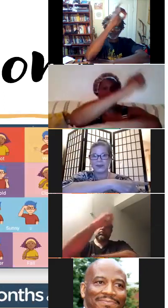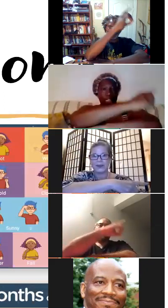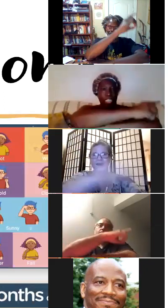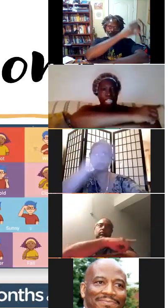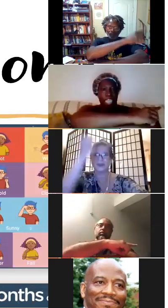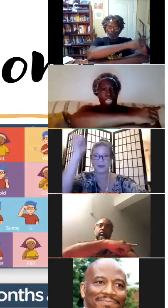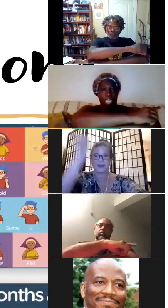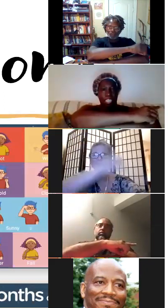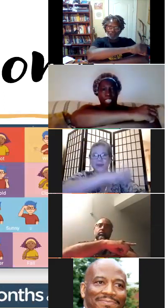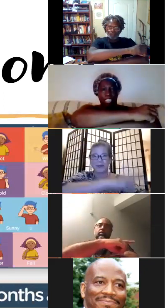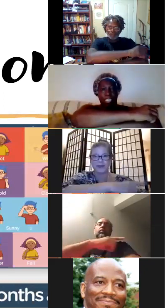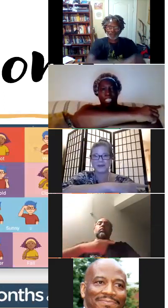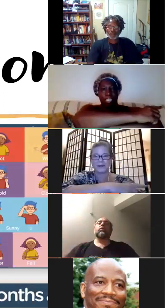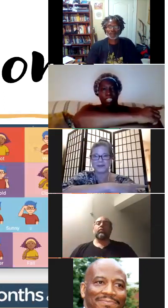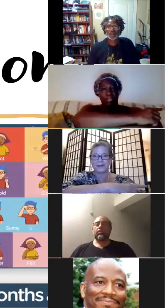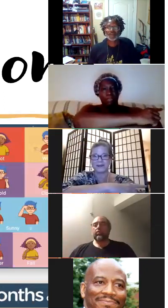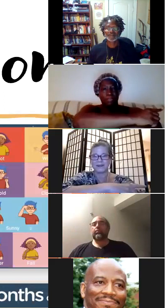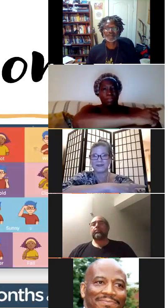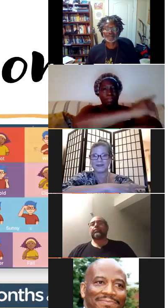it perfect. Day.